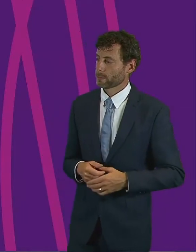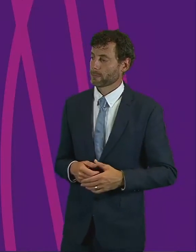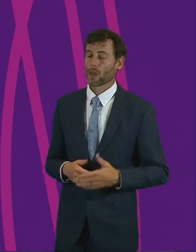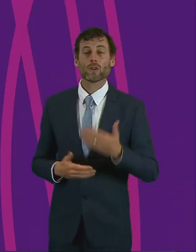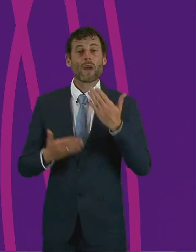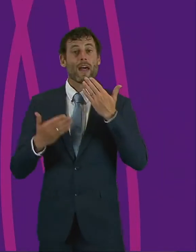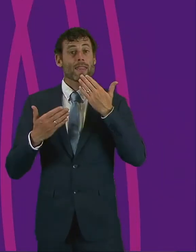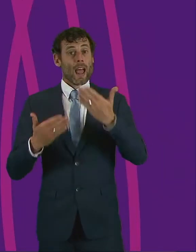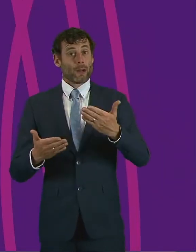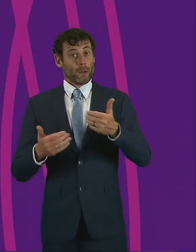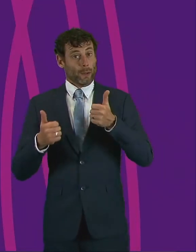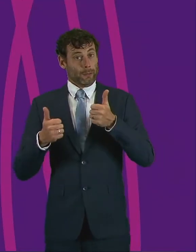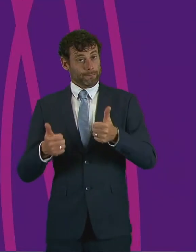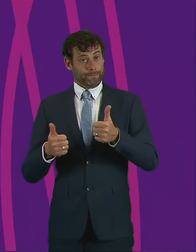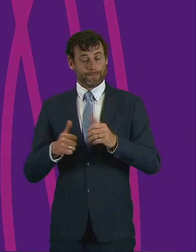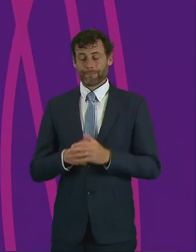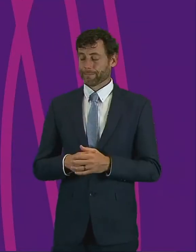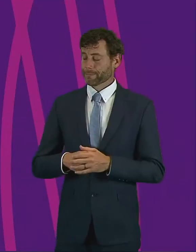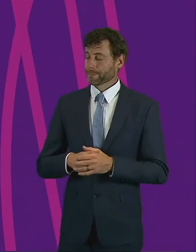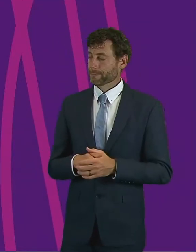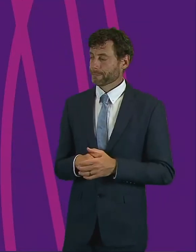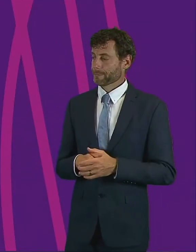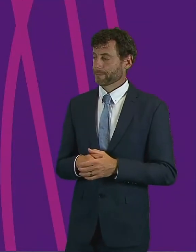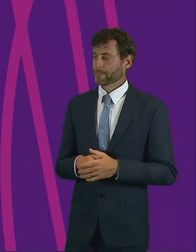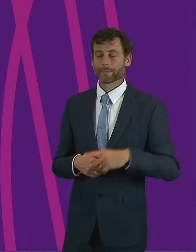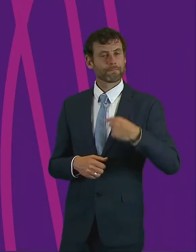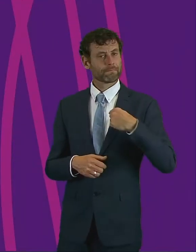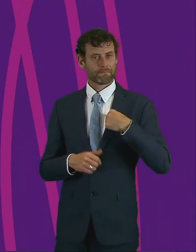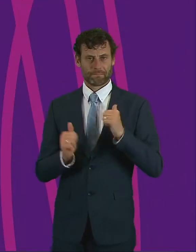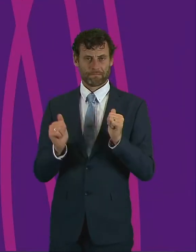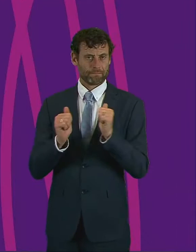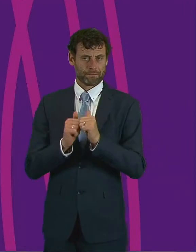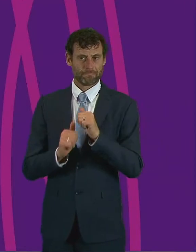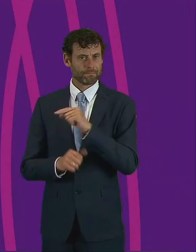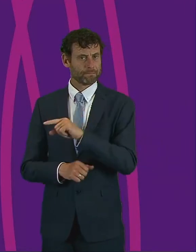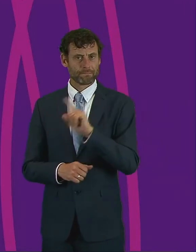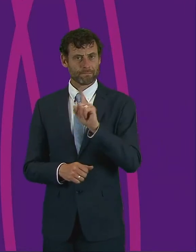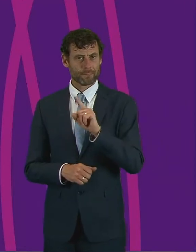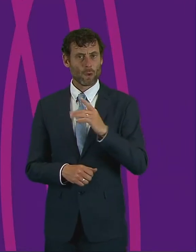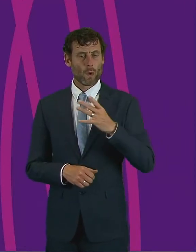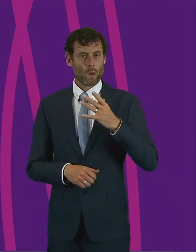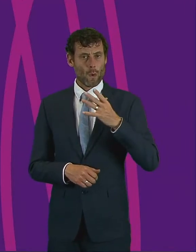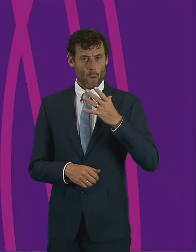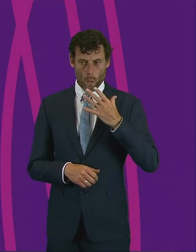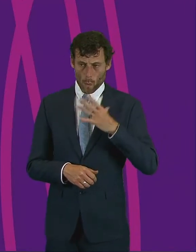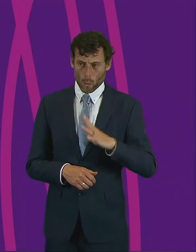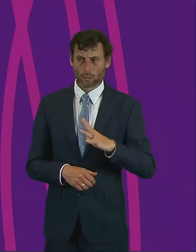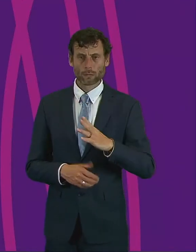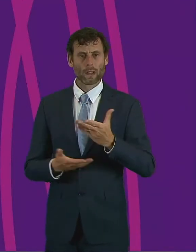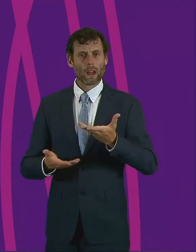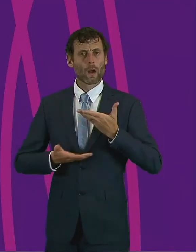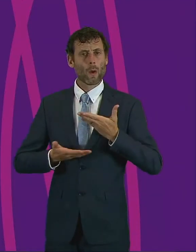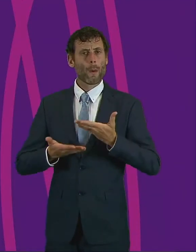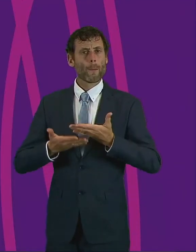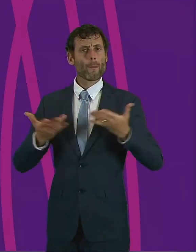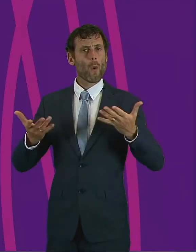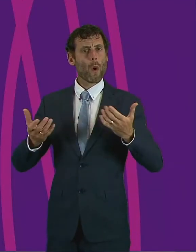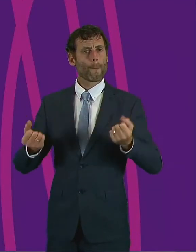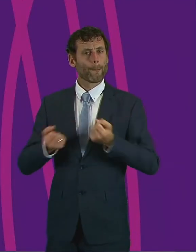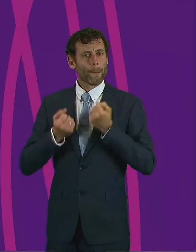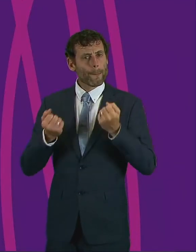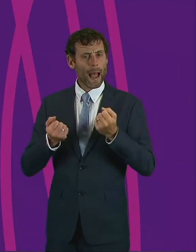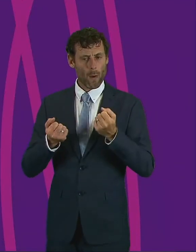Thank you very much, Presiding Officer. I fully support the calls from the Cabinet Secretary for greater flexibility